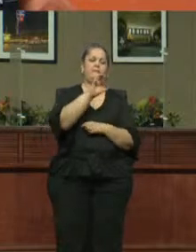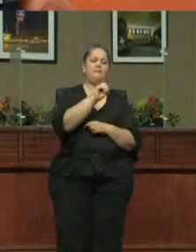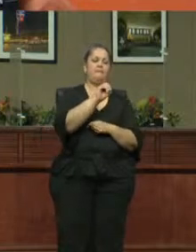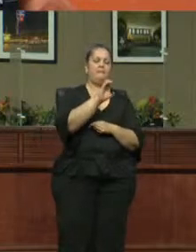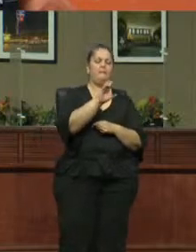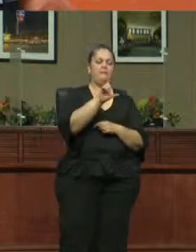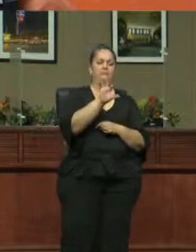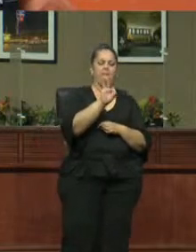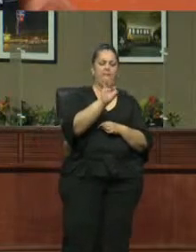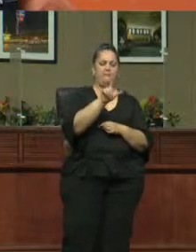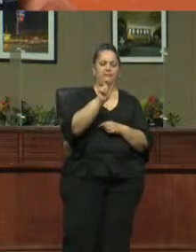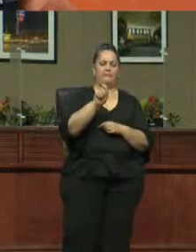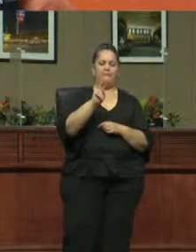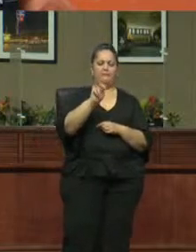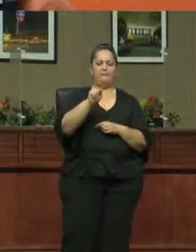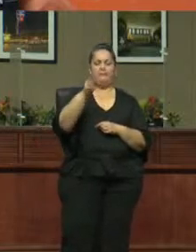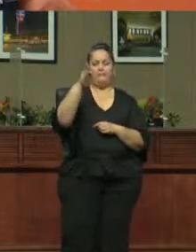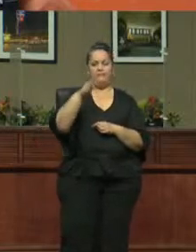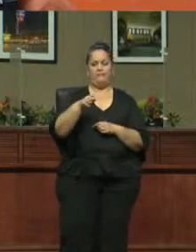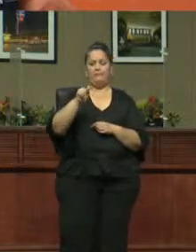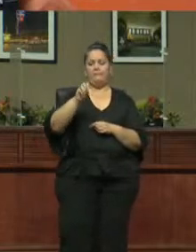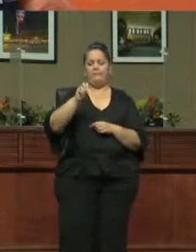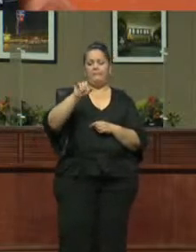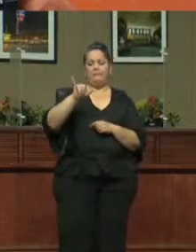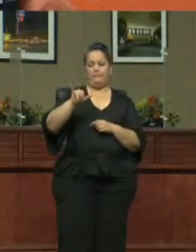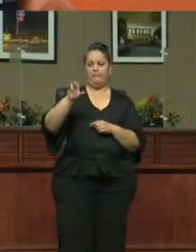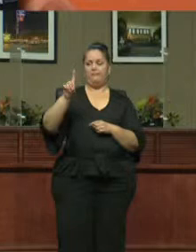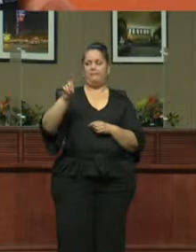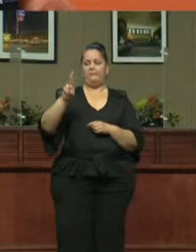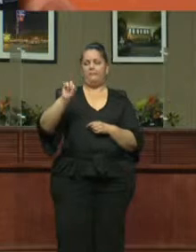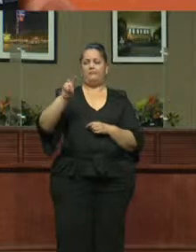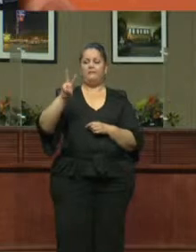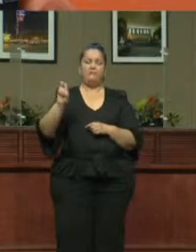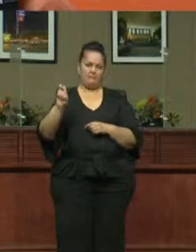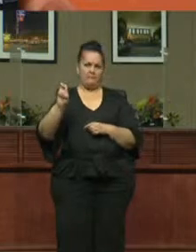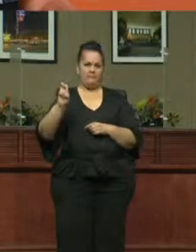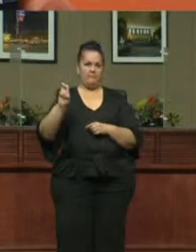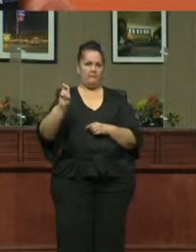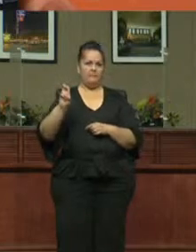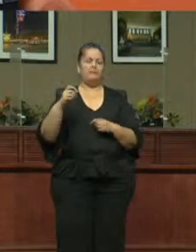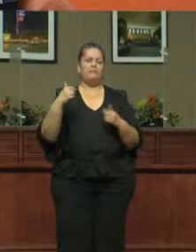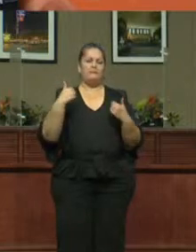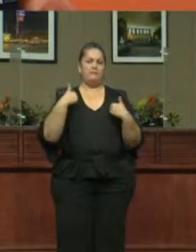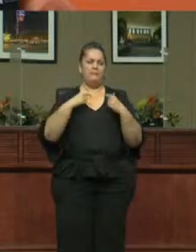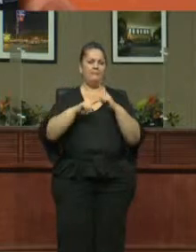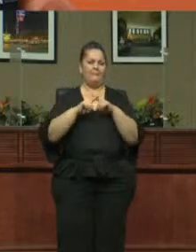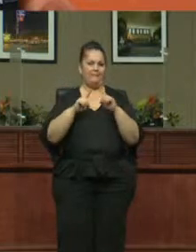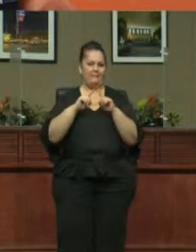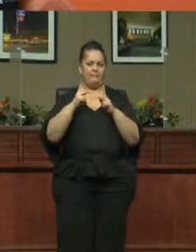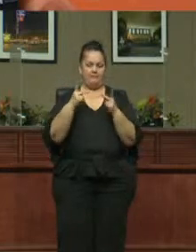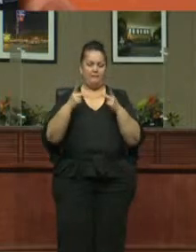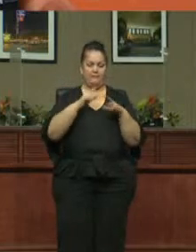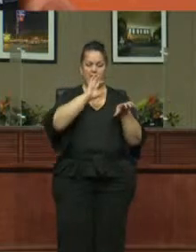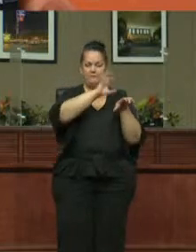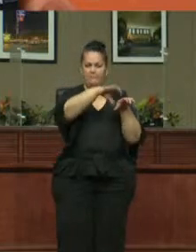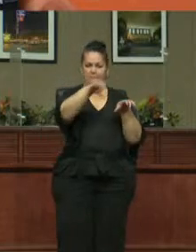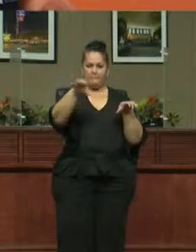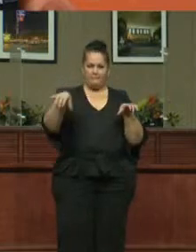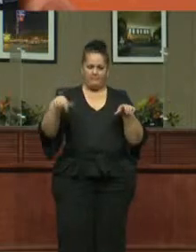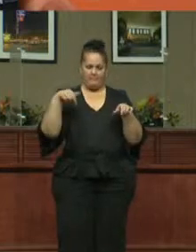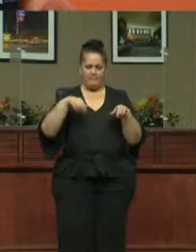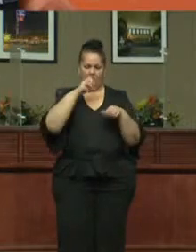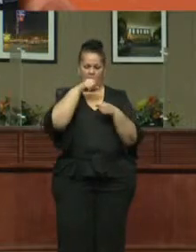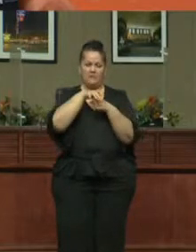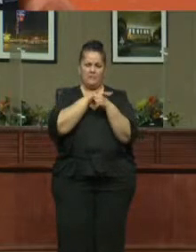ocfl.net/toy drive. There are 20 drop-off sites across the county if you want to drop off in person.